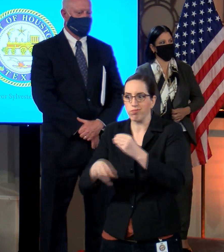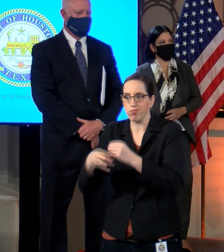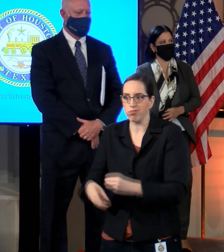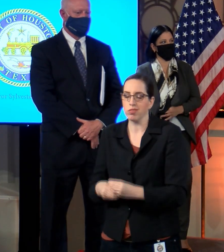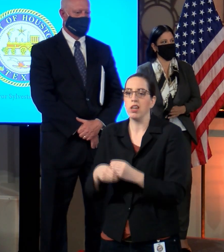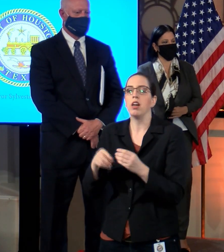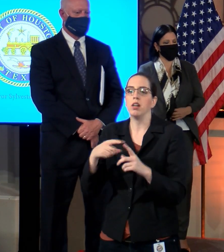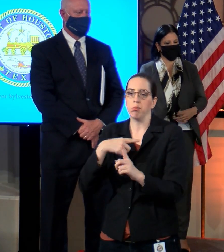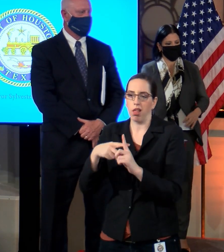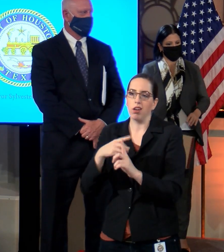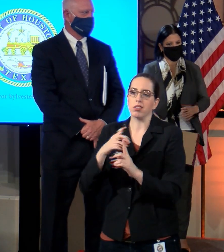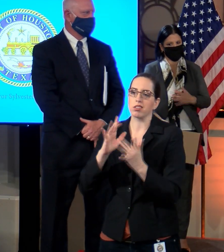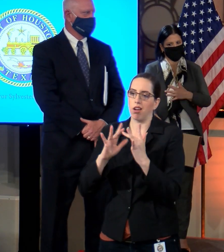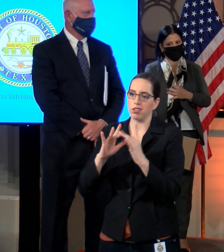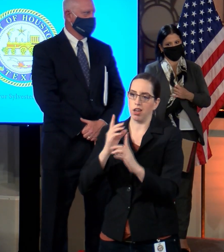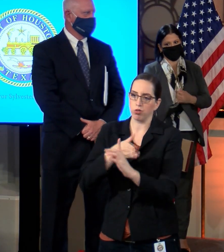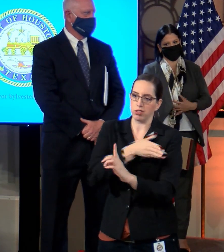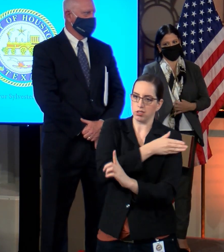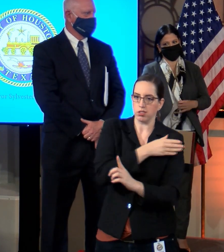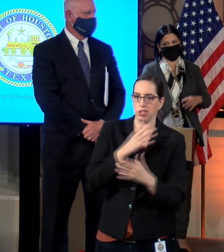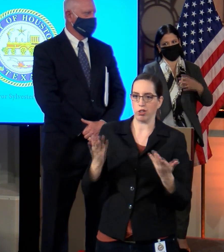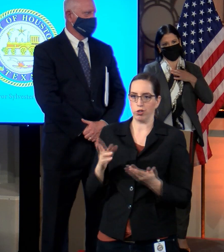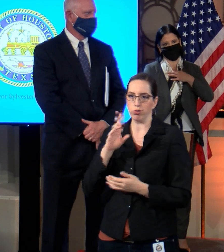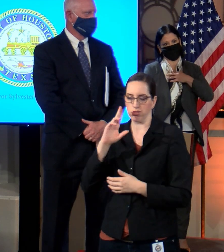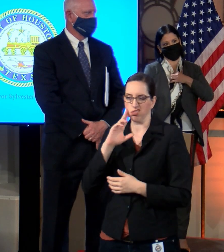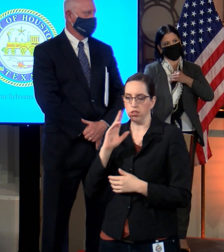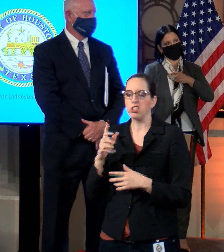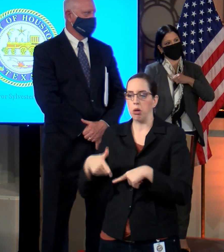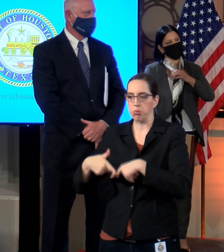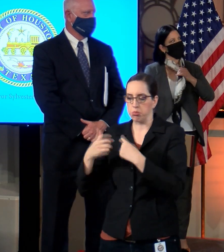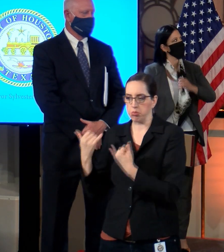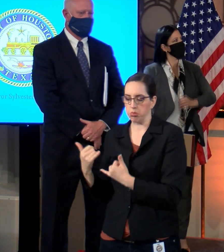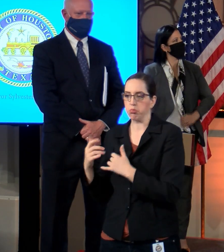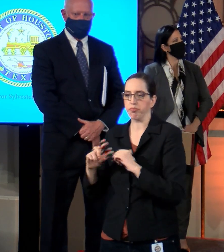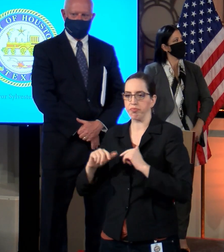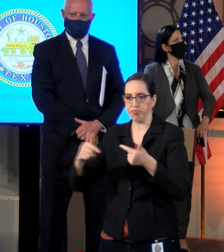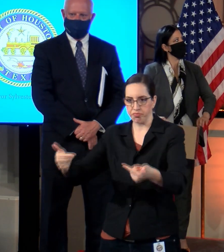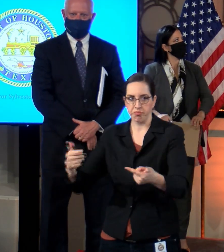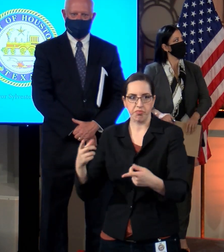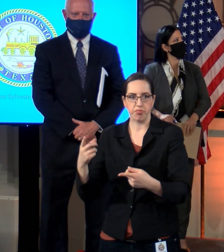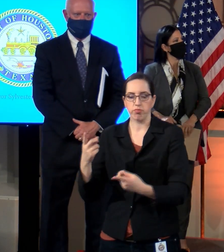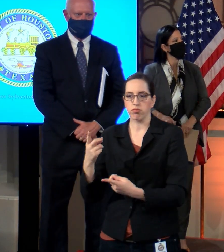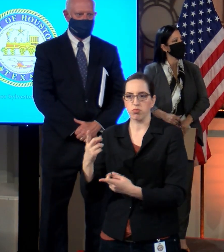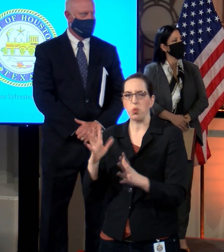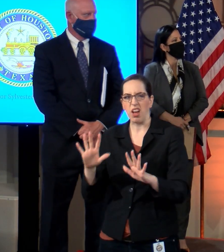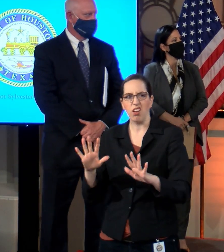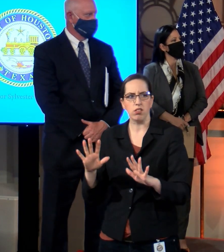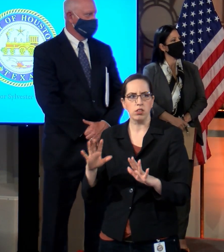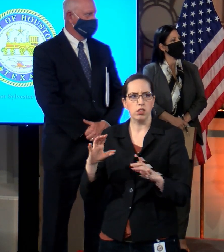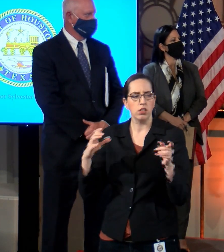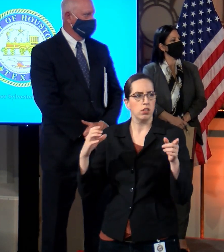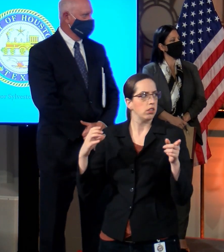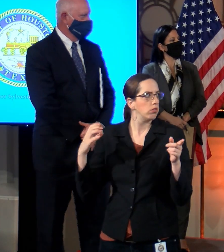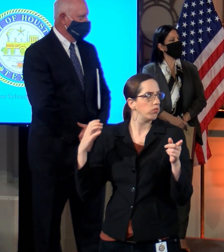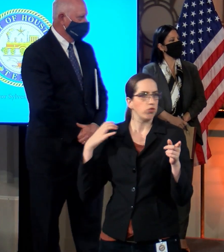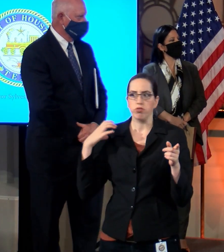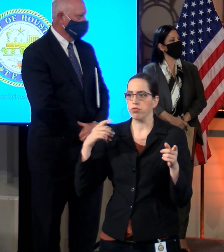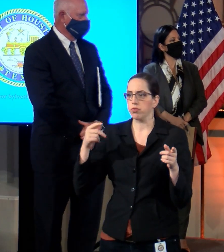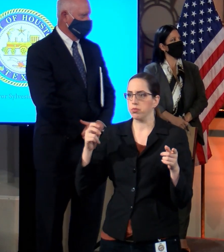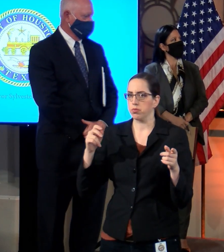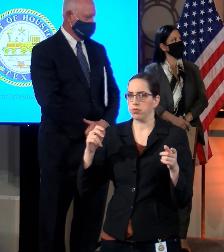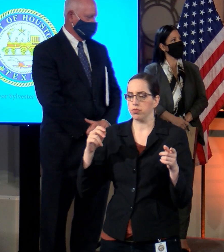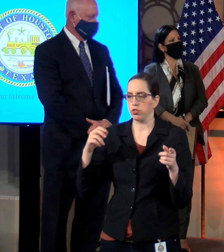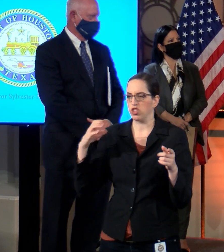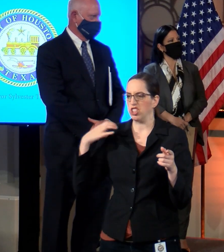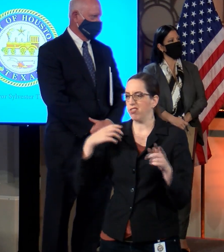contact tracing in the city of Houston. Having said that, I'll pause and take, we can take, Chief Fenner